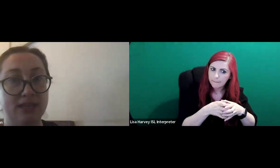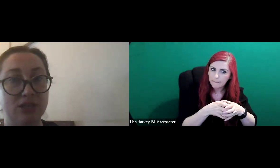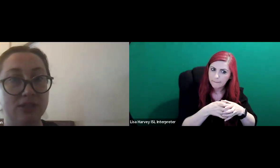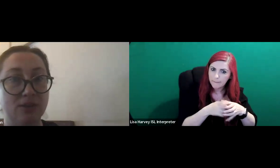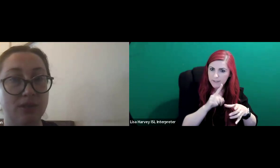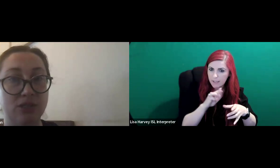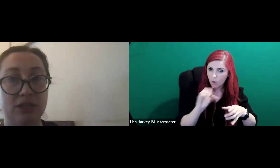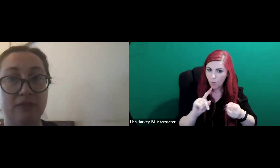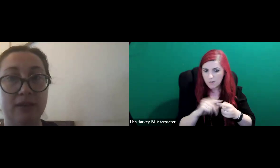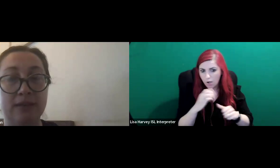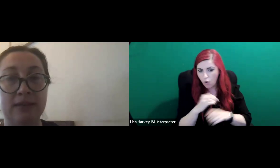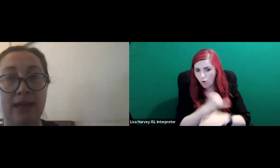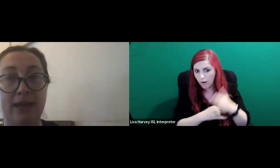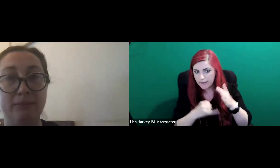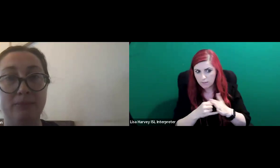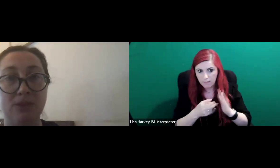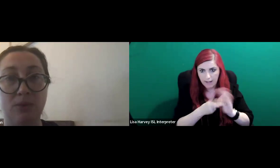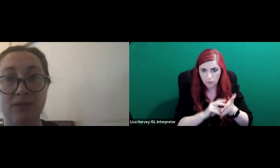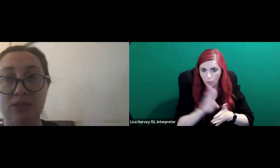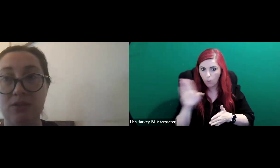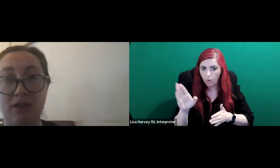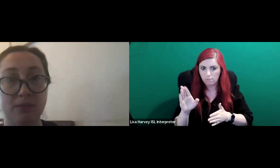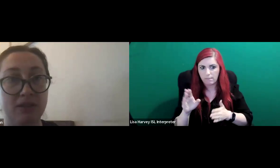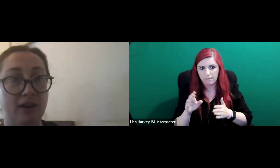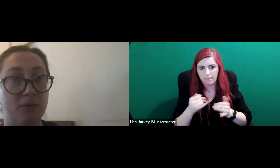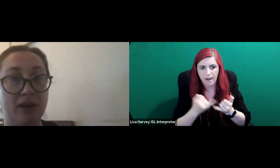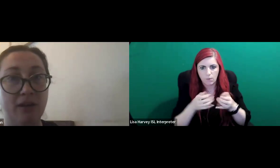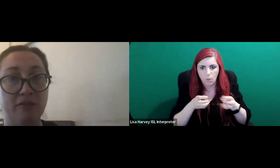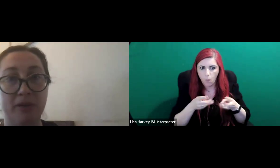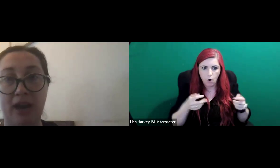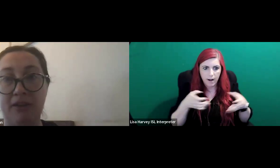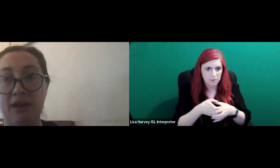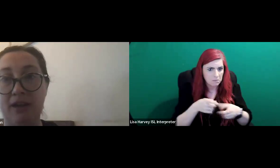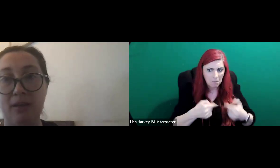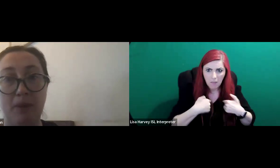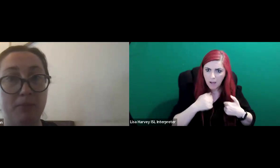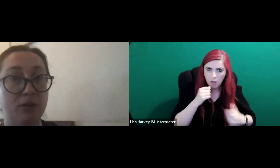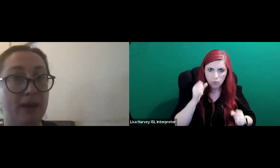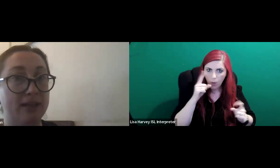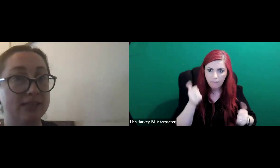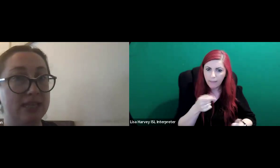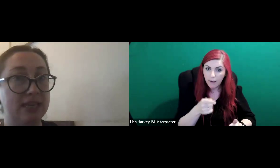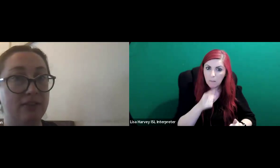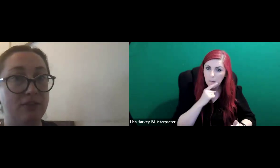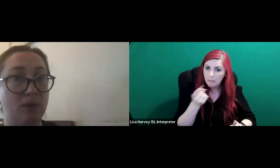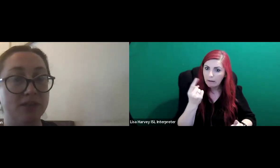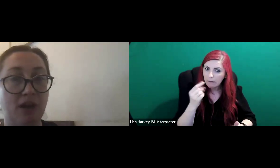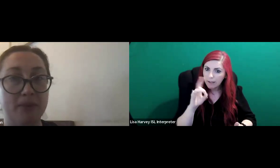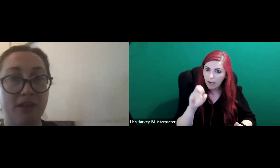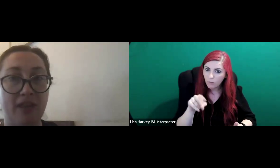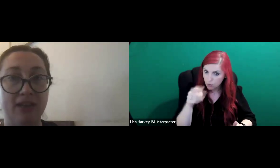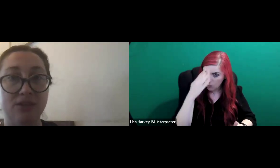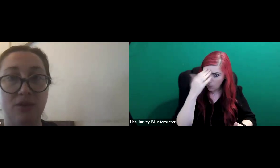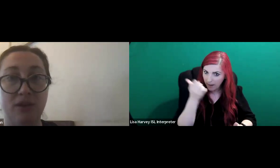other organizations going to Geneva. So there's not something that I'm aware of, but Karen, I might bring you back and see if you